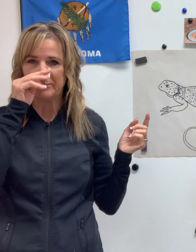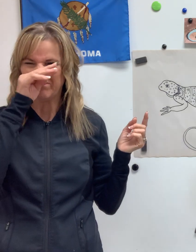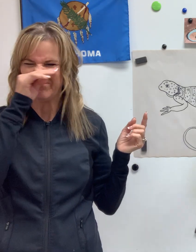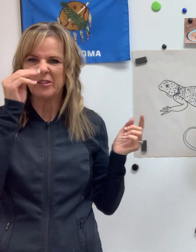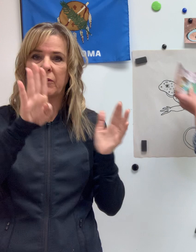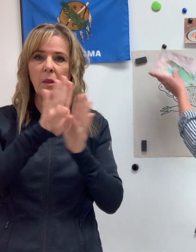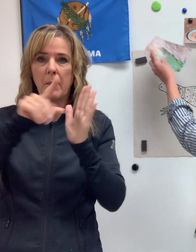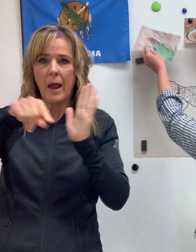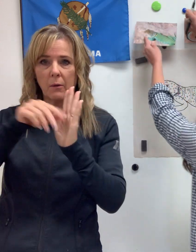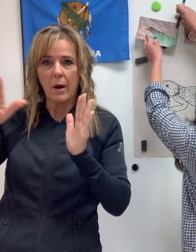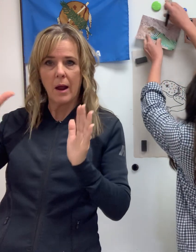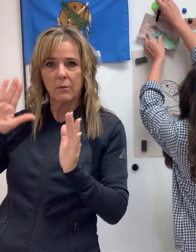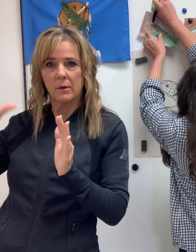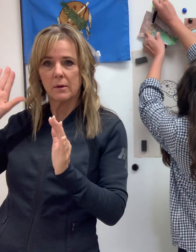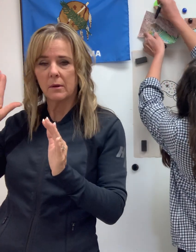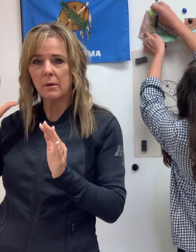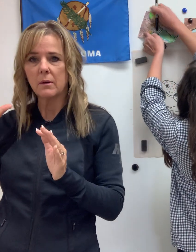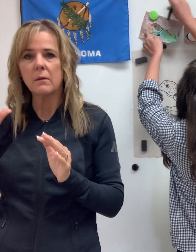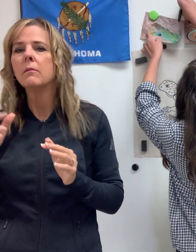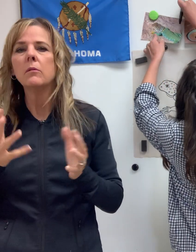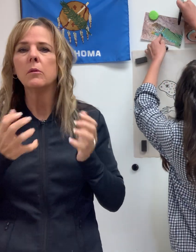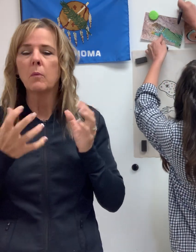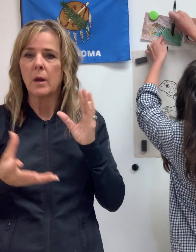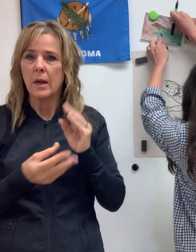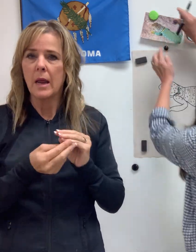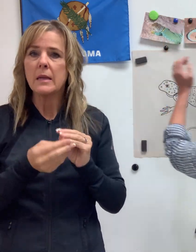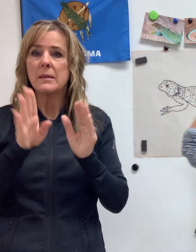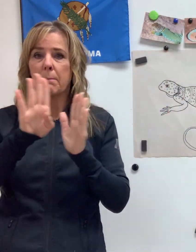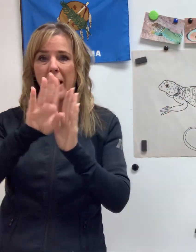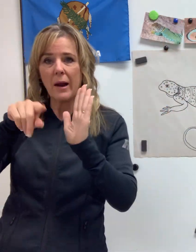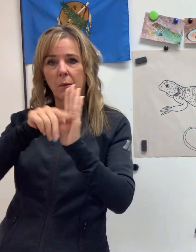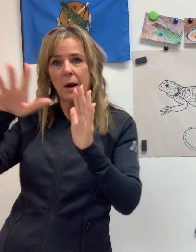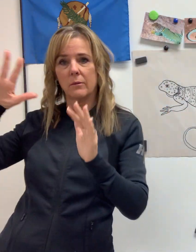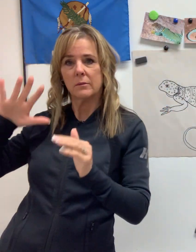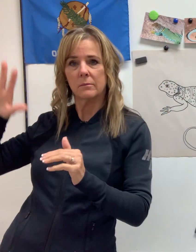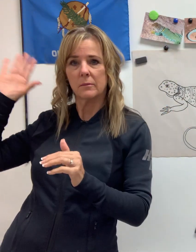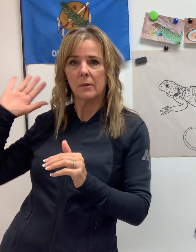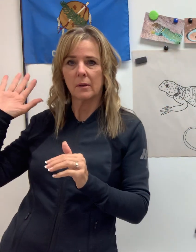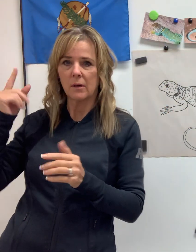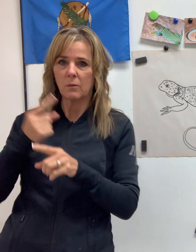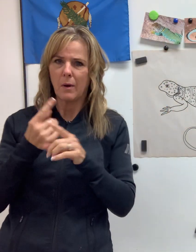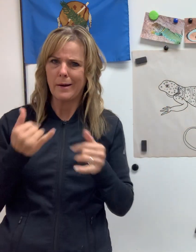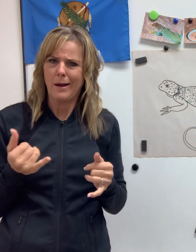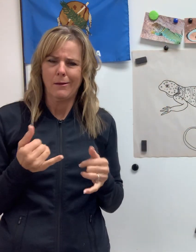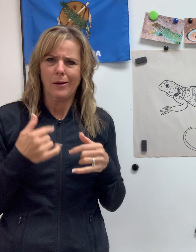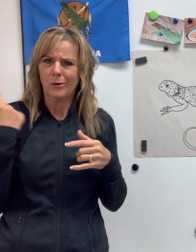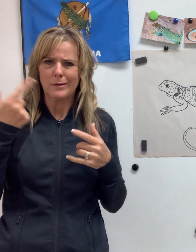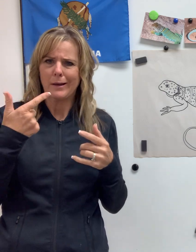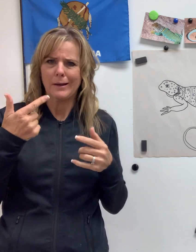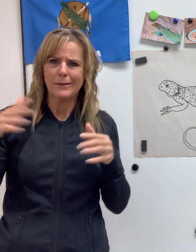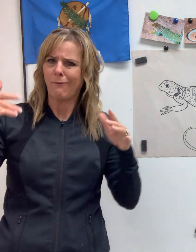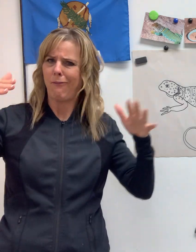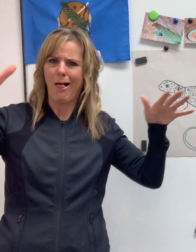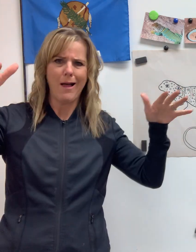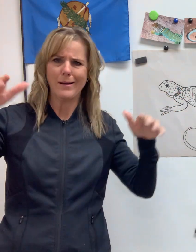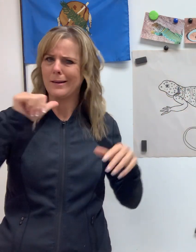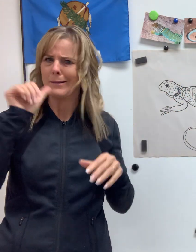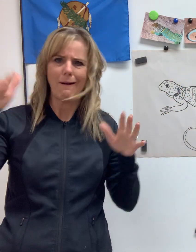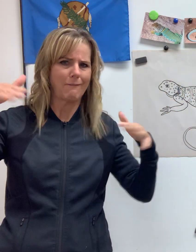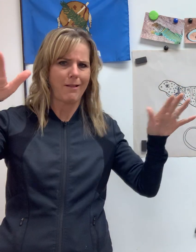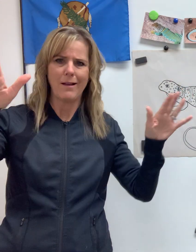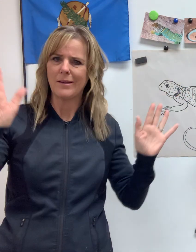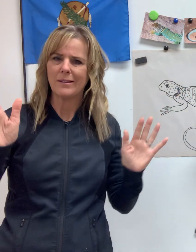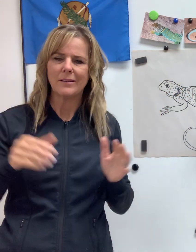background, you definitely want to add some background, because right now he's sort of, it looks sort of like he's flying. He's definitely not